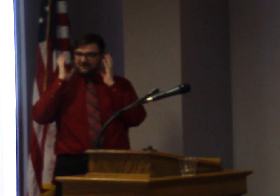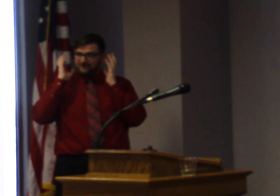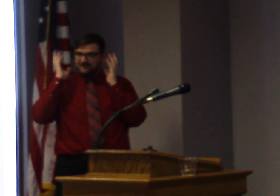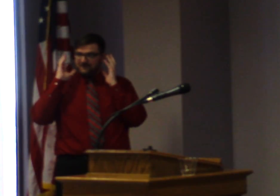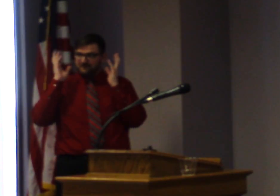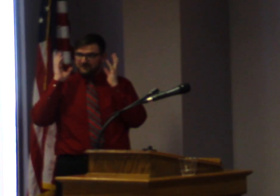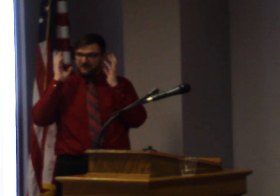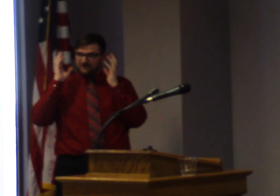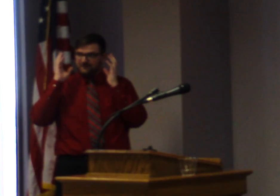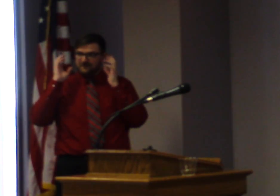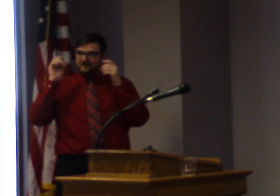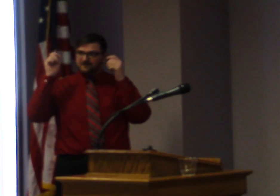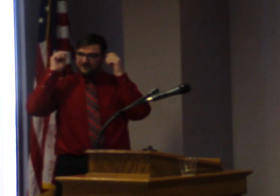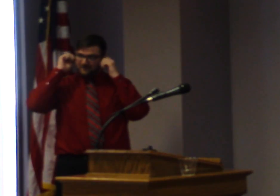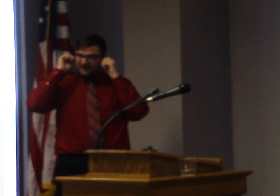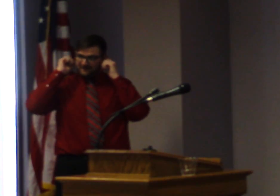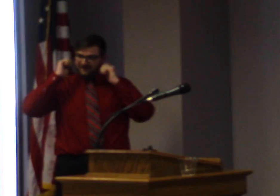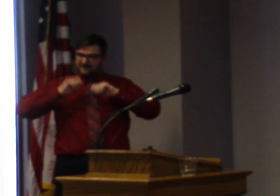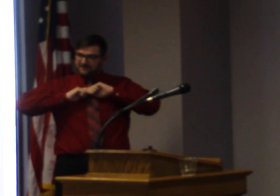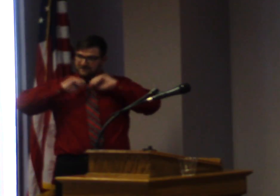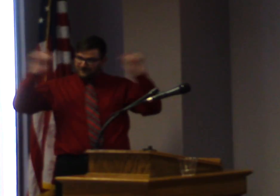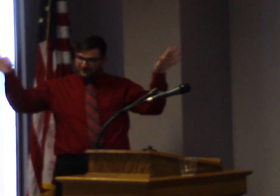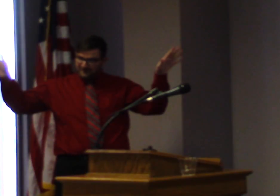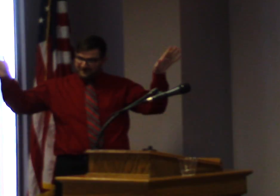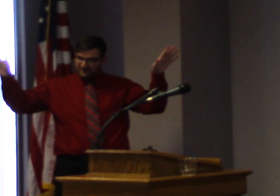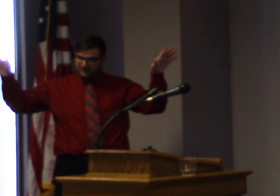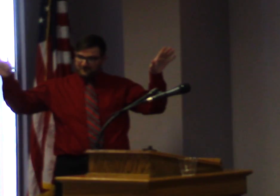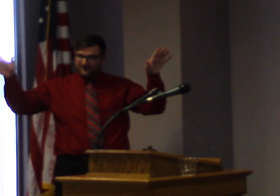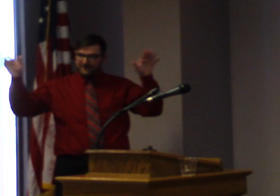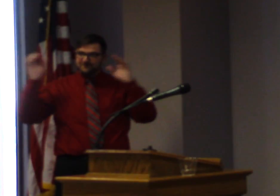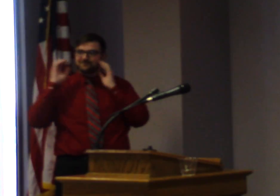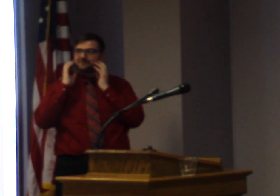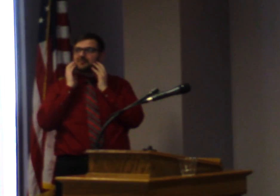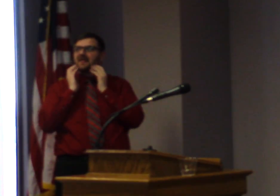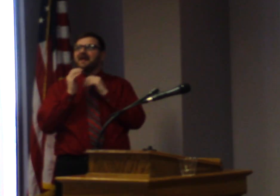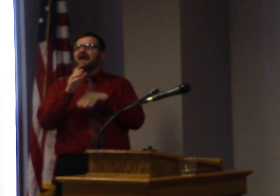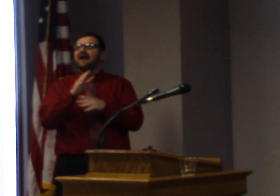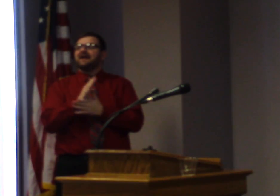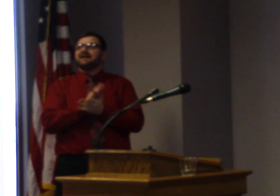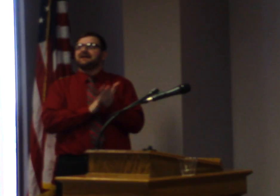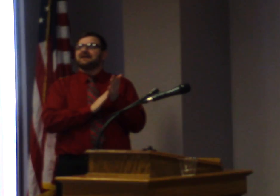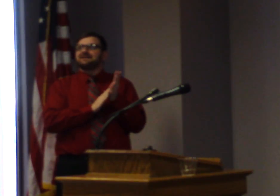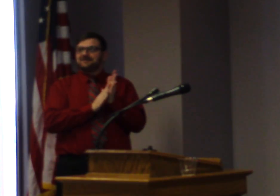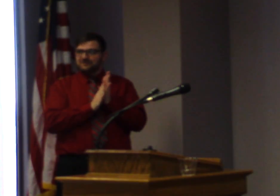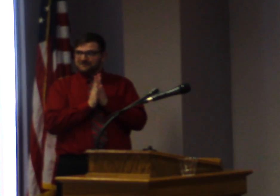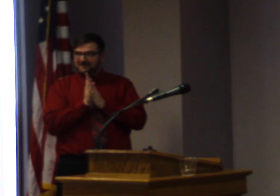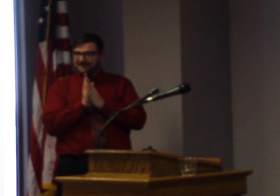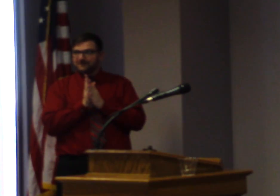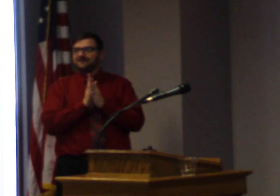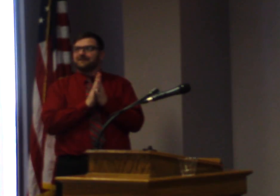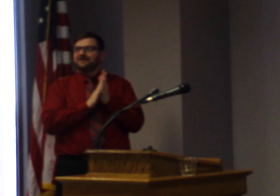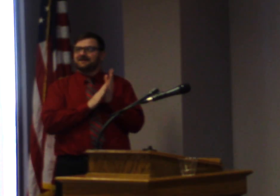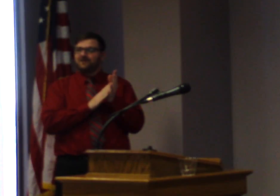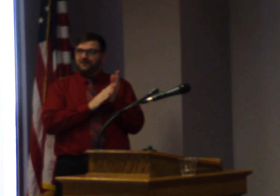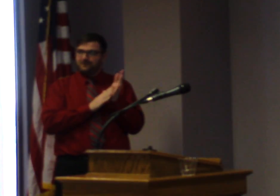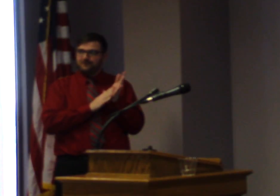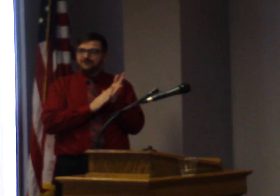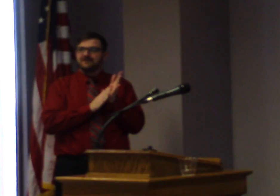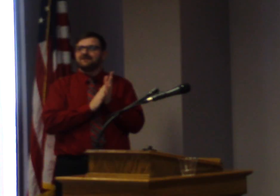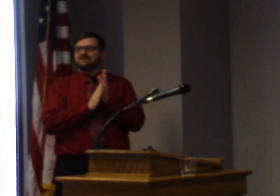sensory overload, so I took my hearing aid, threw them out in Walmart. And then, needless to say, when we got back home, she